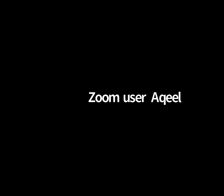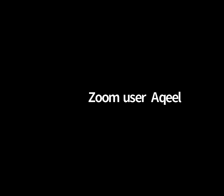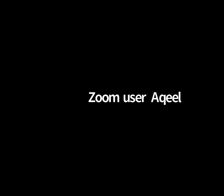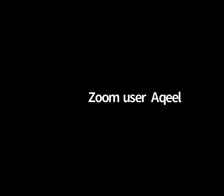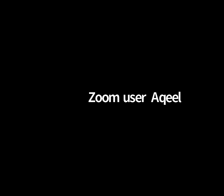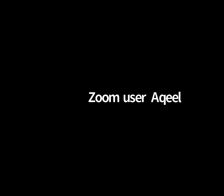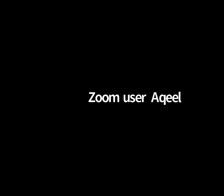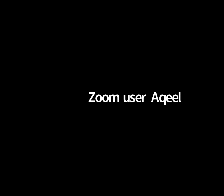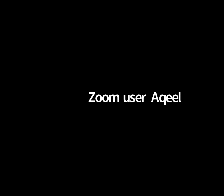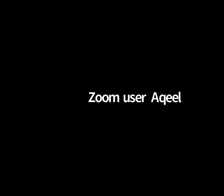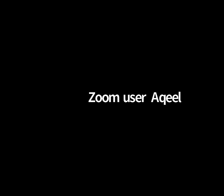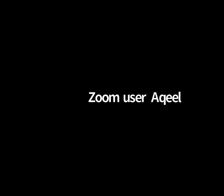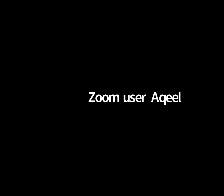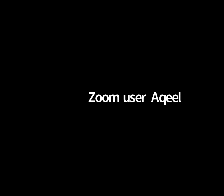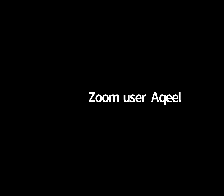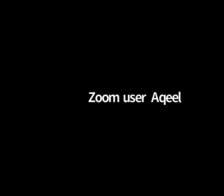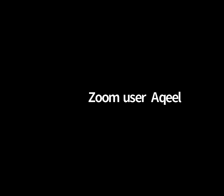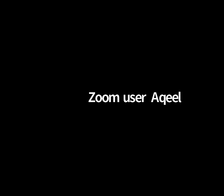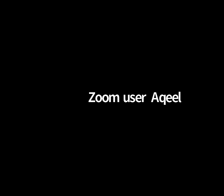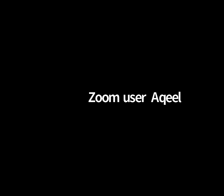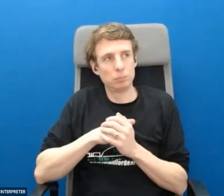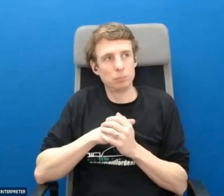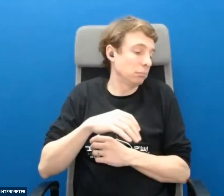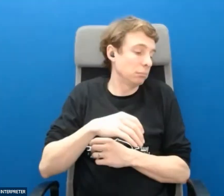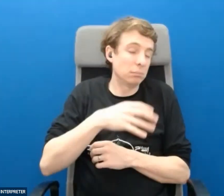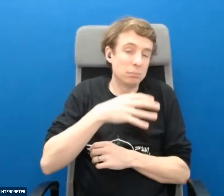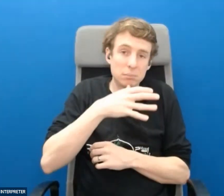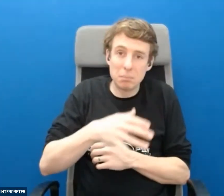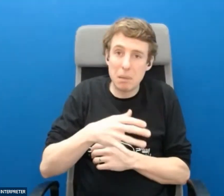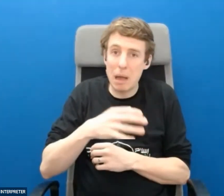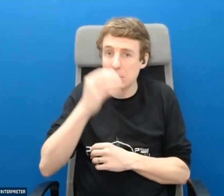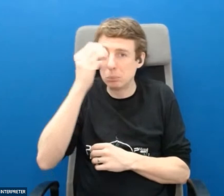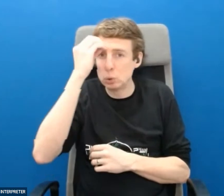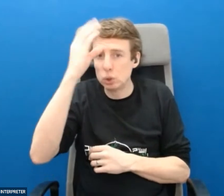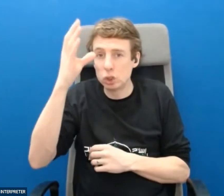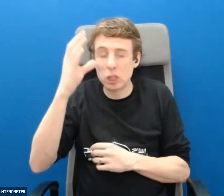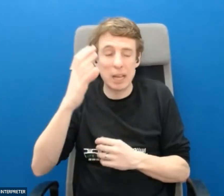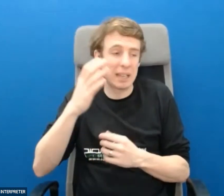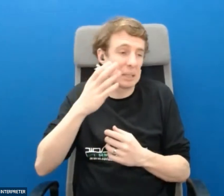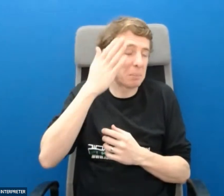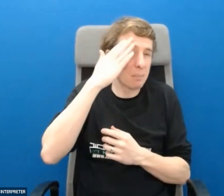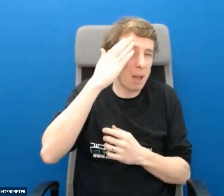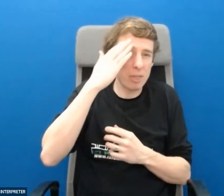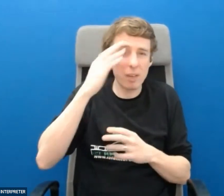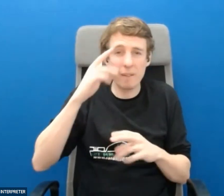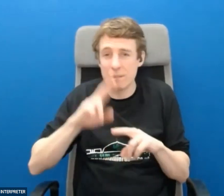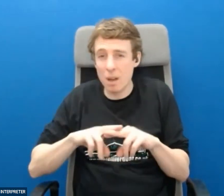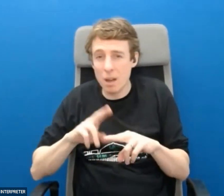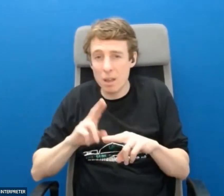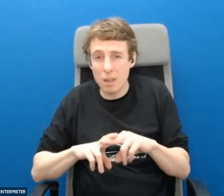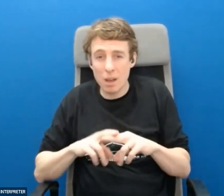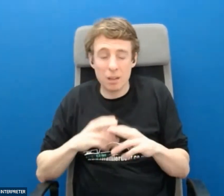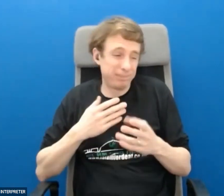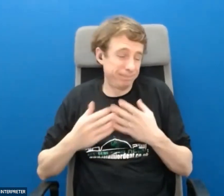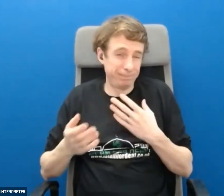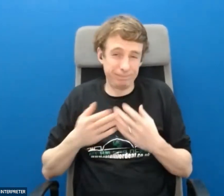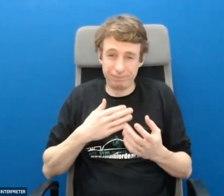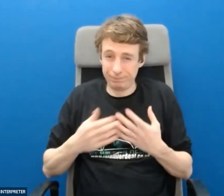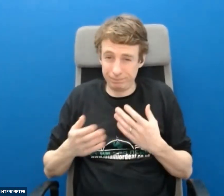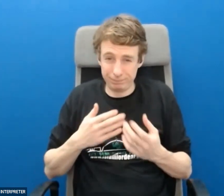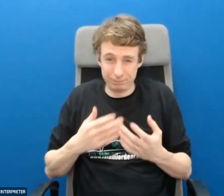a sheikh or their mother or their father or anything other than